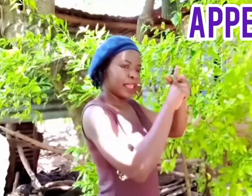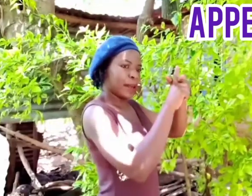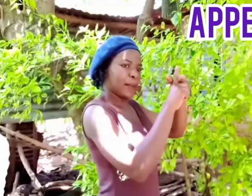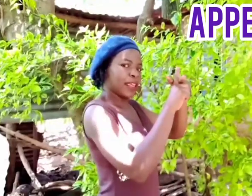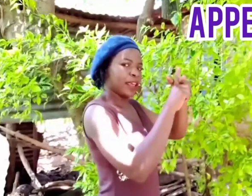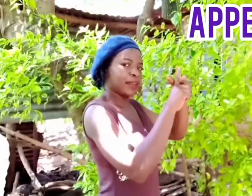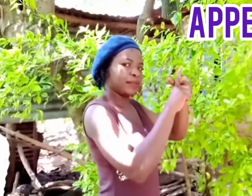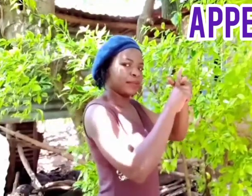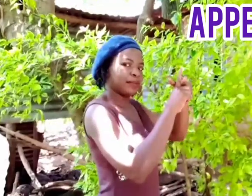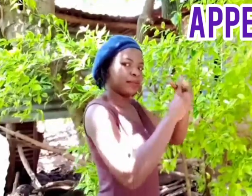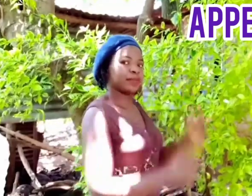appear.